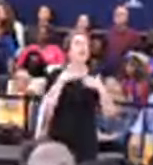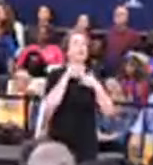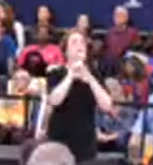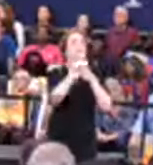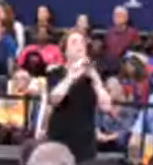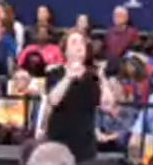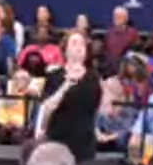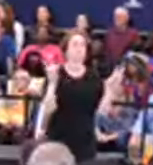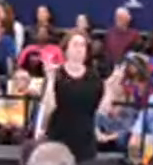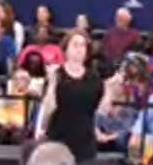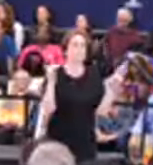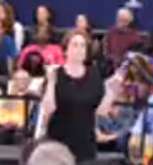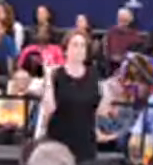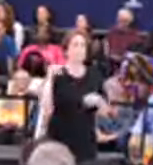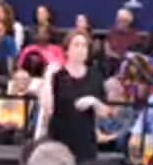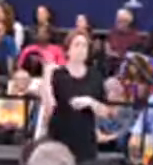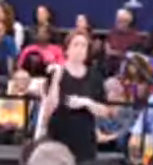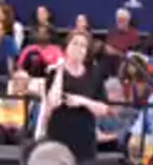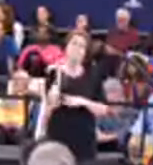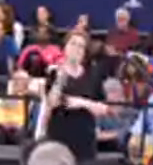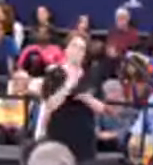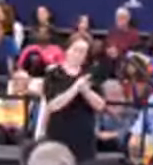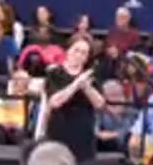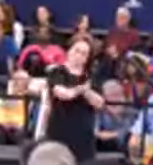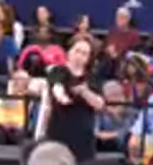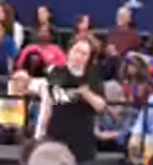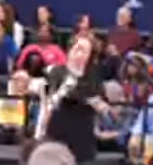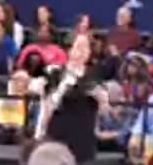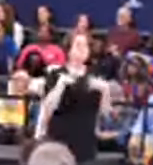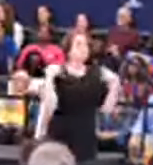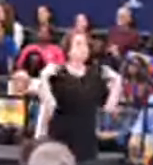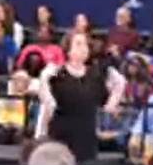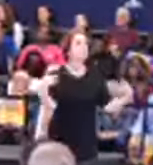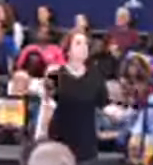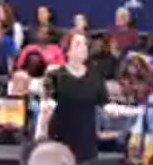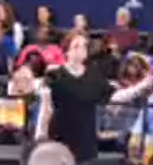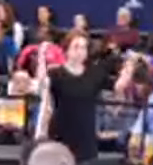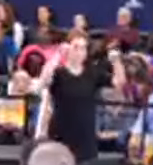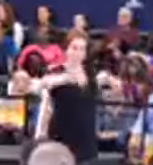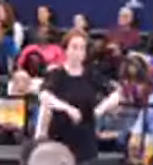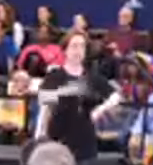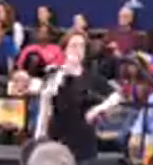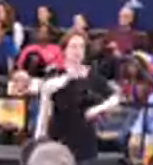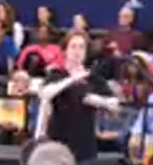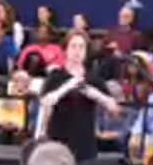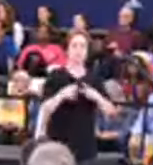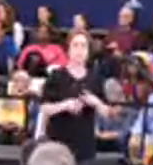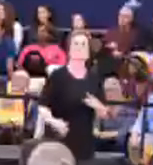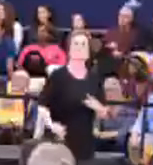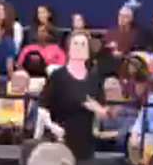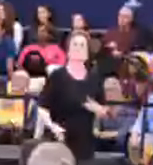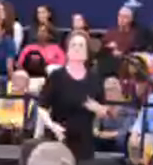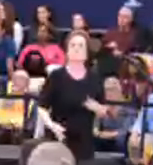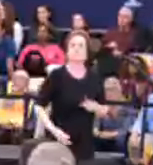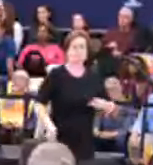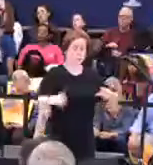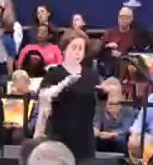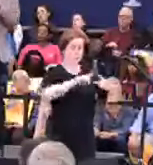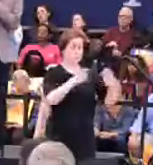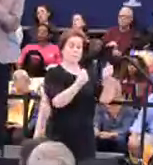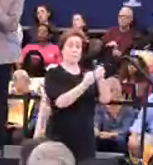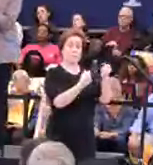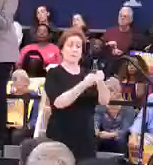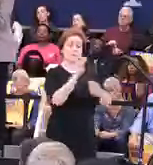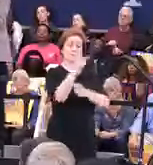D.C., who failed to have the courage to reject a false choice that suggests you're either in favor of the